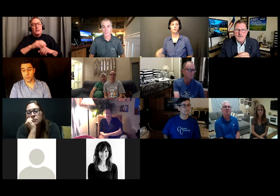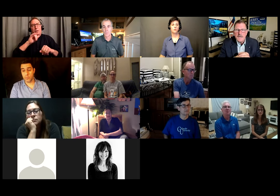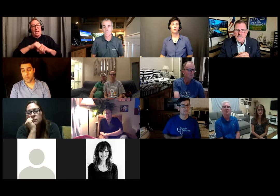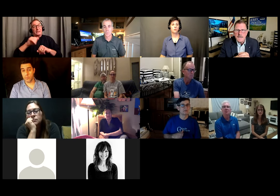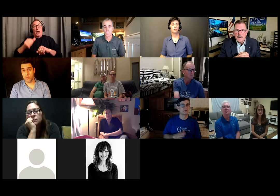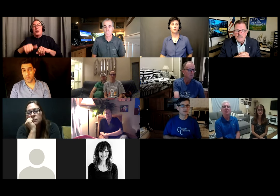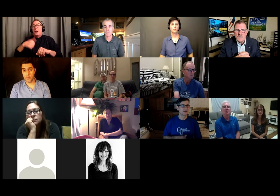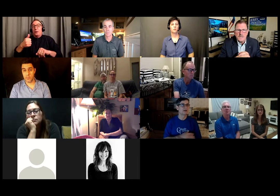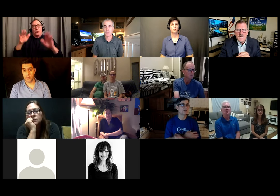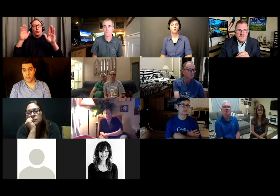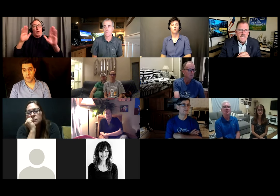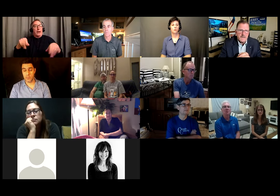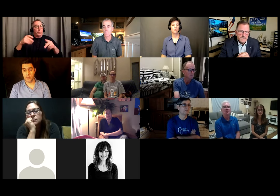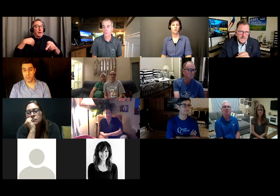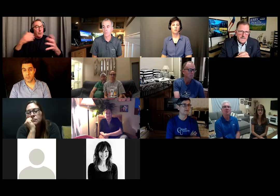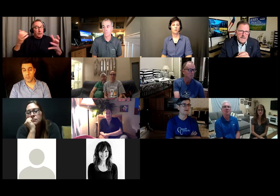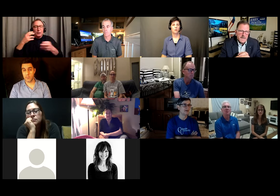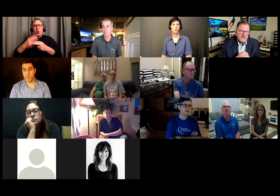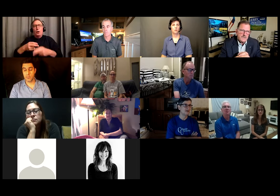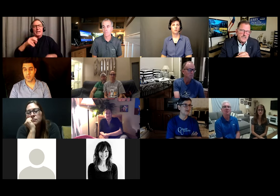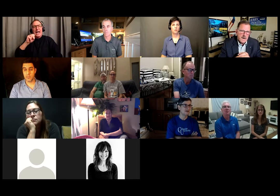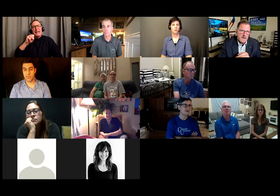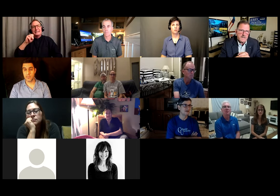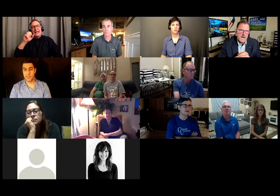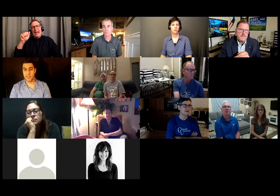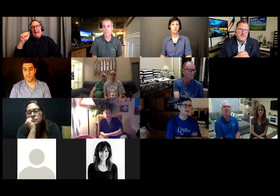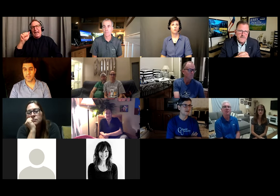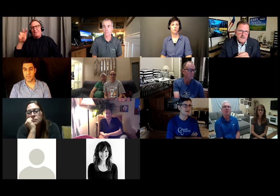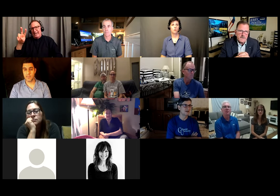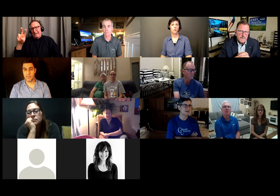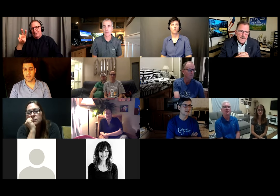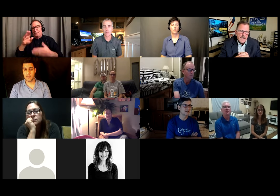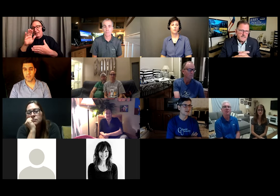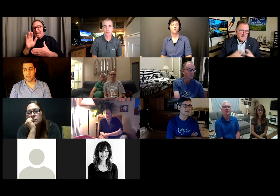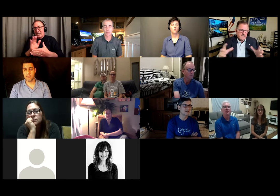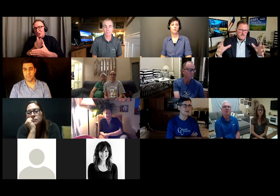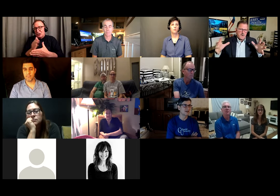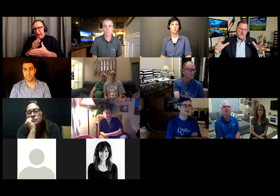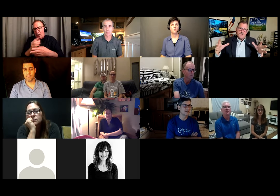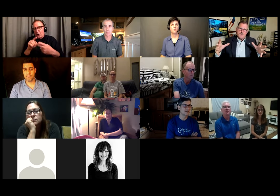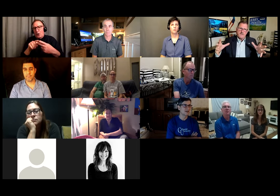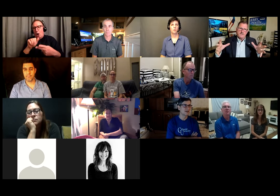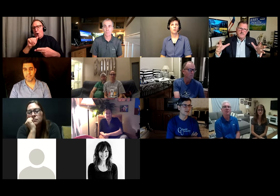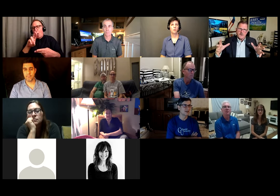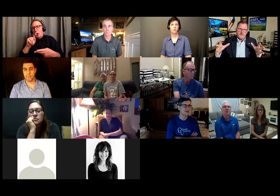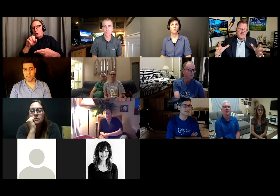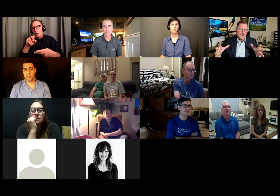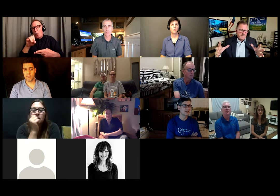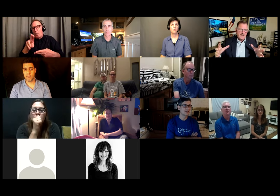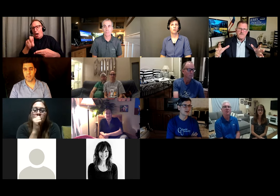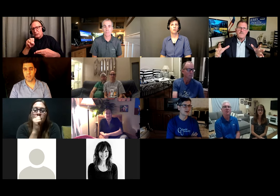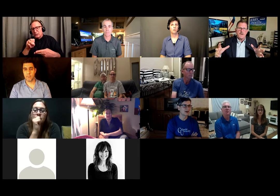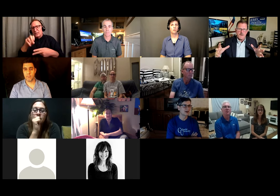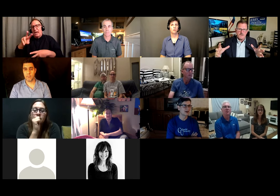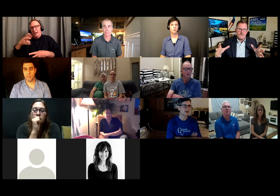have a what's called an SAV. It's a shared autonomous vehicle. It's like a small minibus, carries